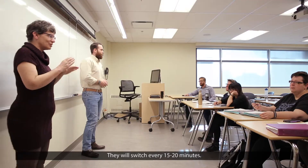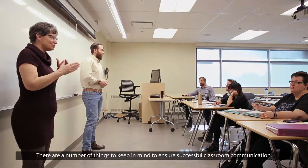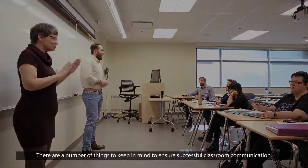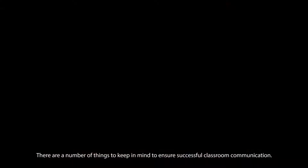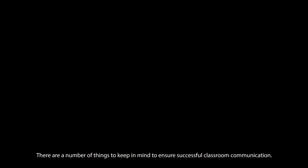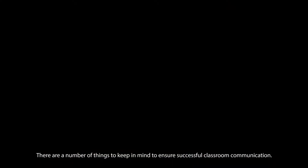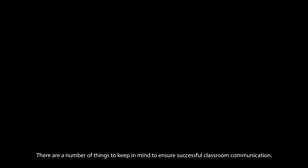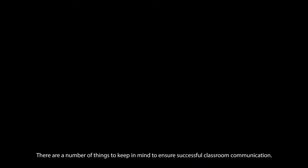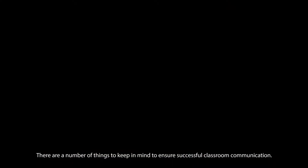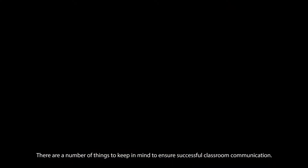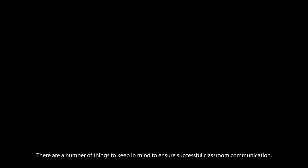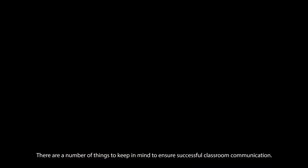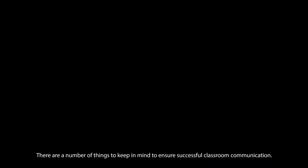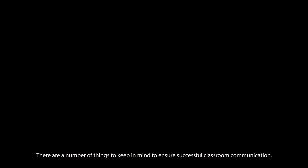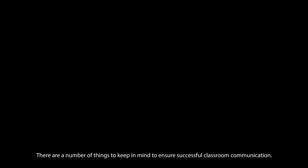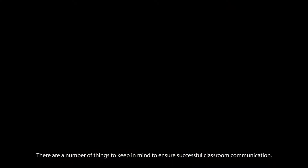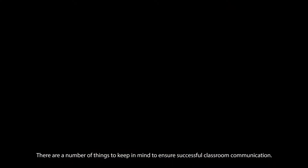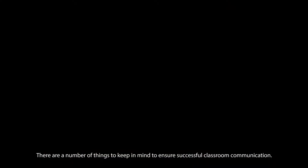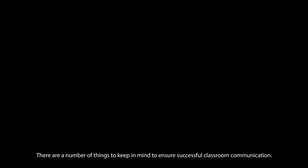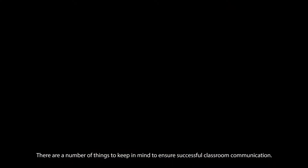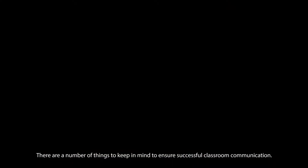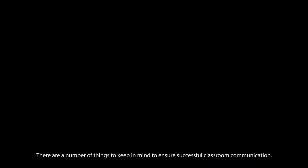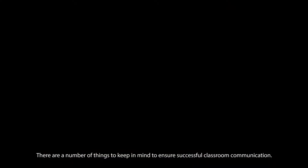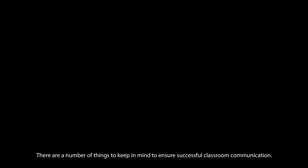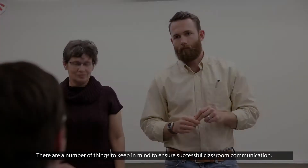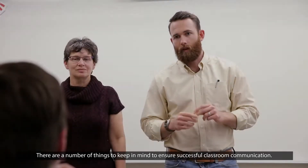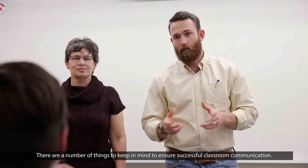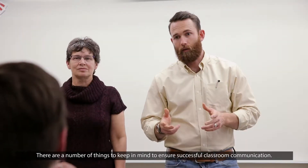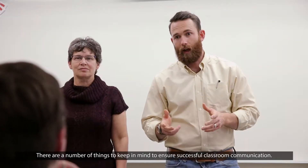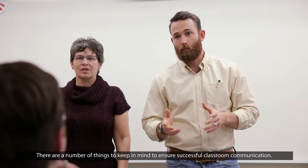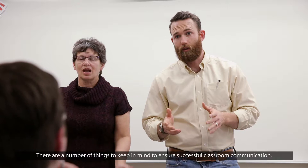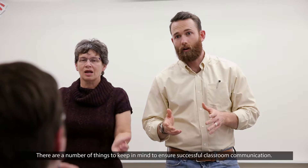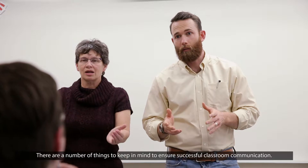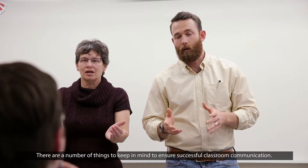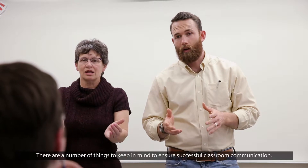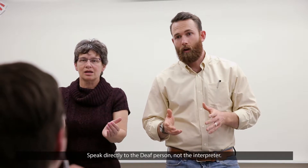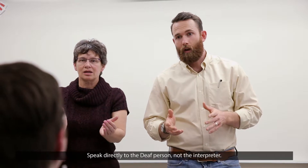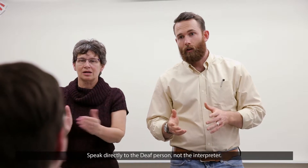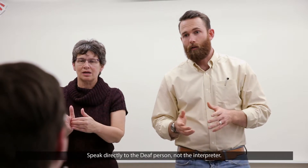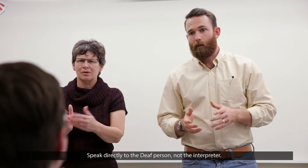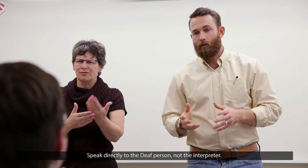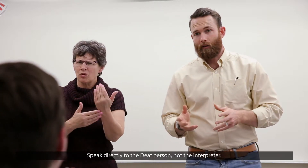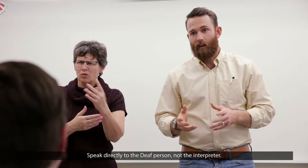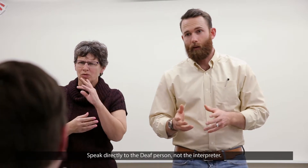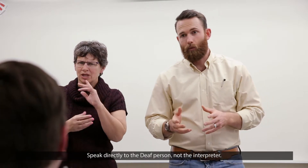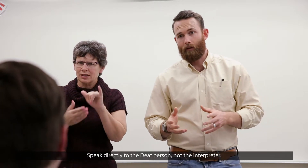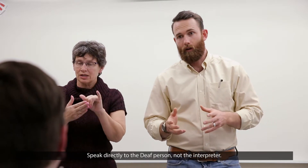There are a number of things to keep in mind to ensure successful classroom communication. Speak directly to the deaf or hard of hearing